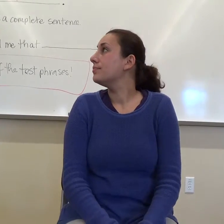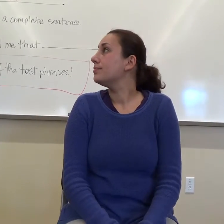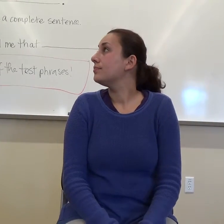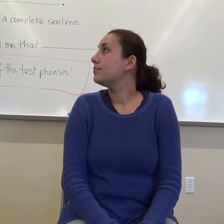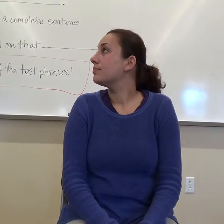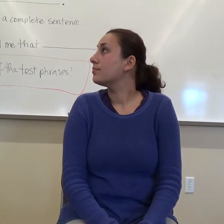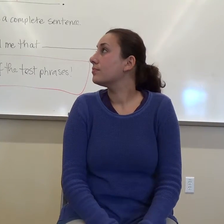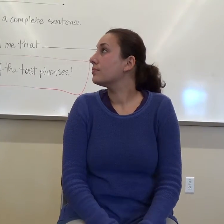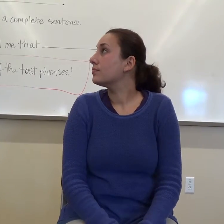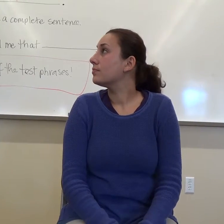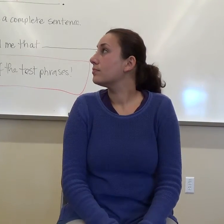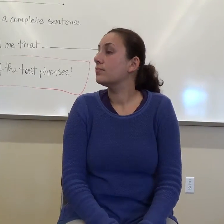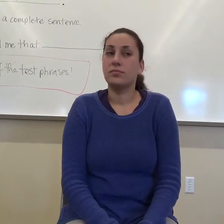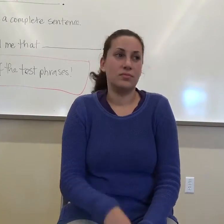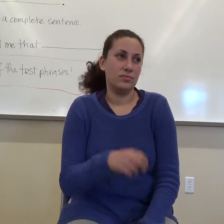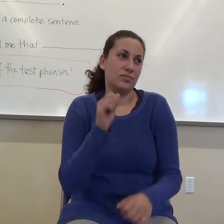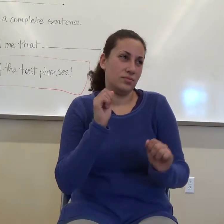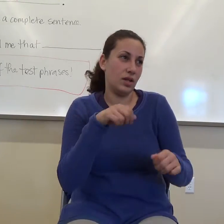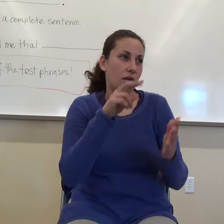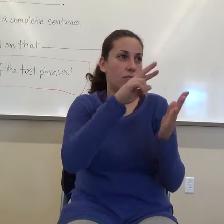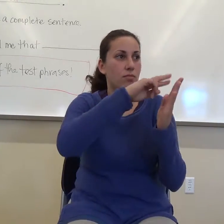that you can pretty much